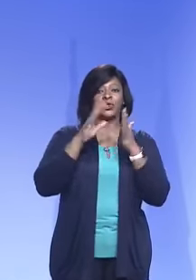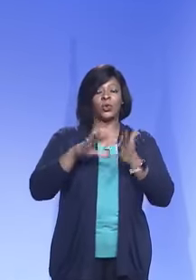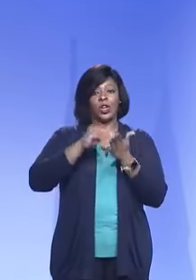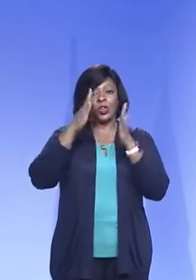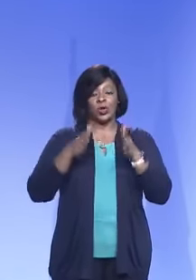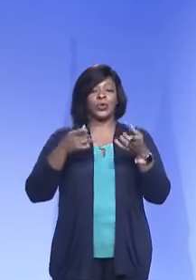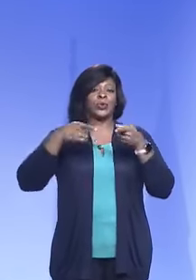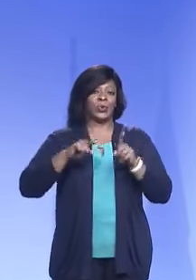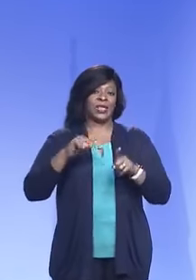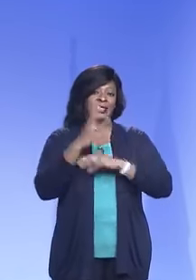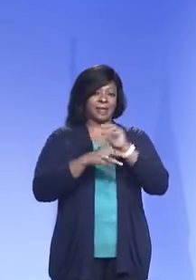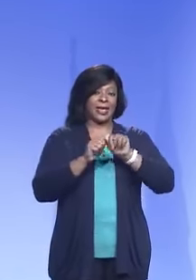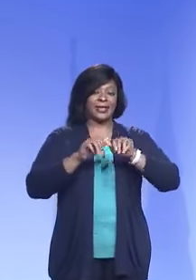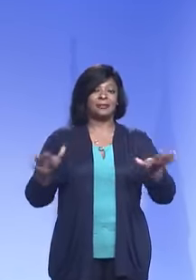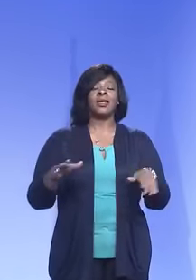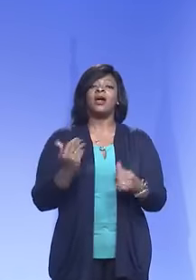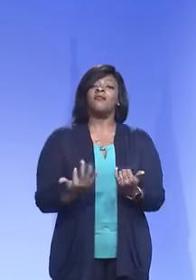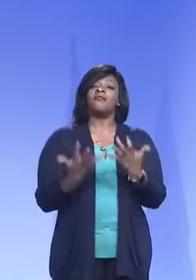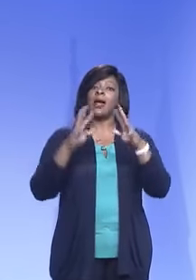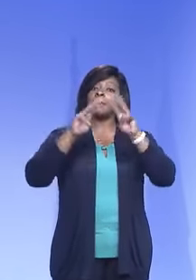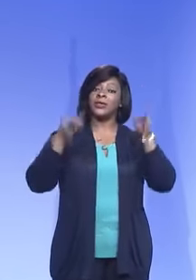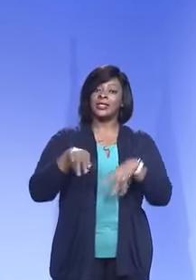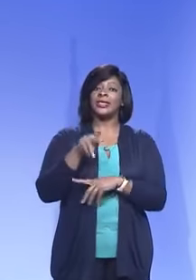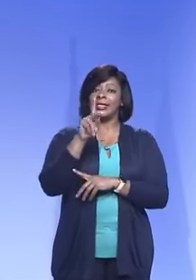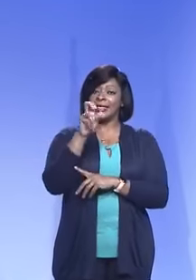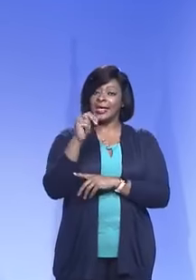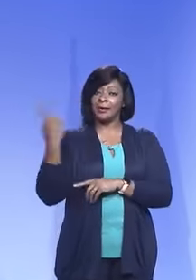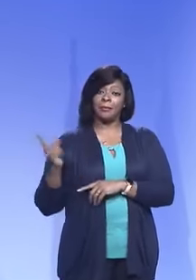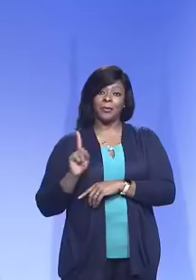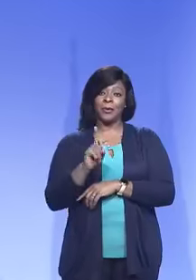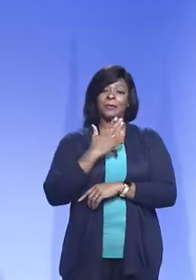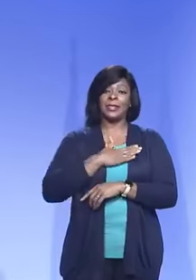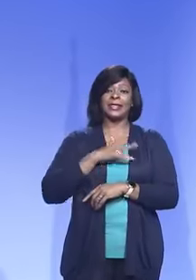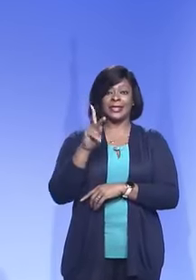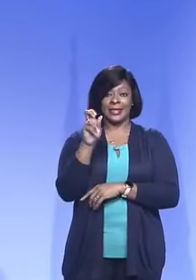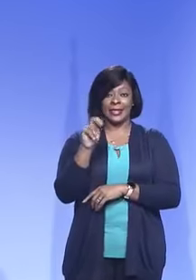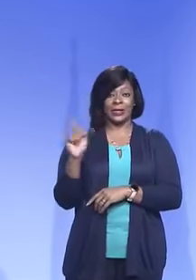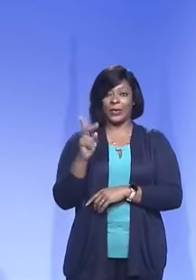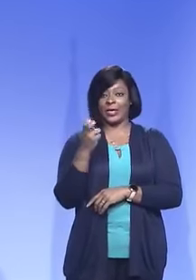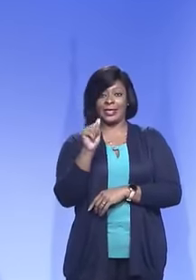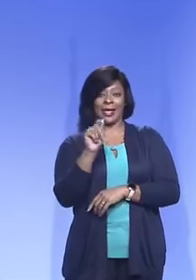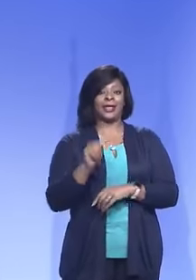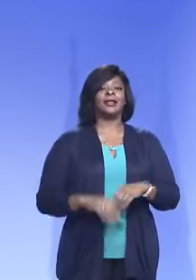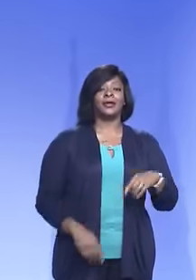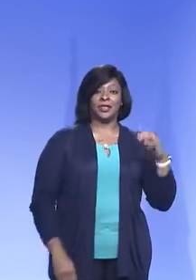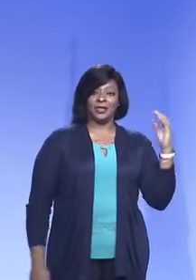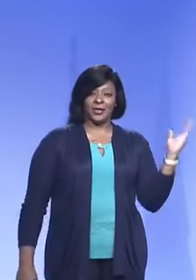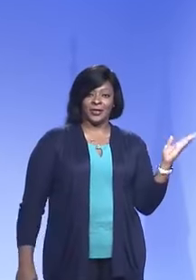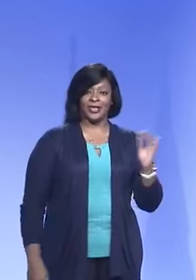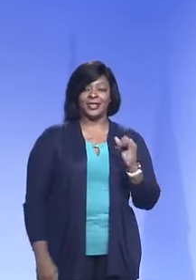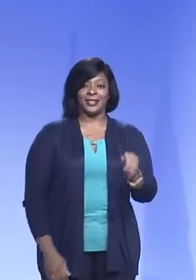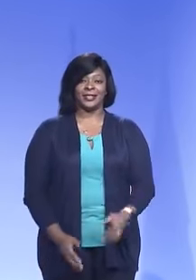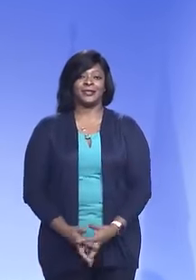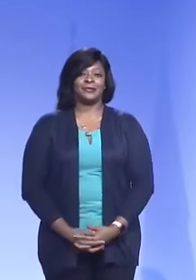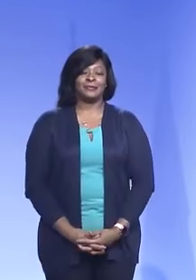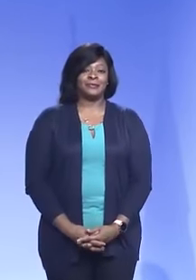learners during the pandemic. So the Fire Museum, if Kim would approach the podium. Come on, Kim. Where's Kim? There she is. There she is. There we